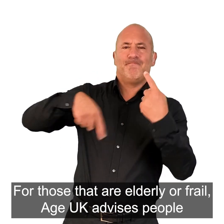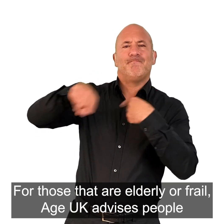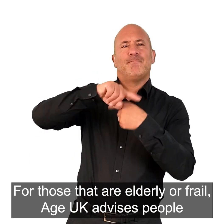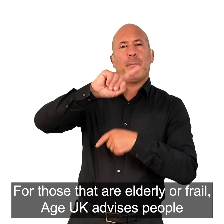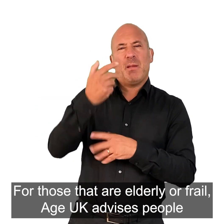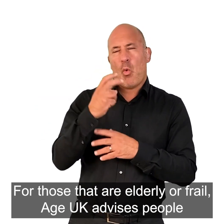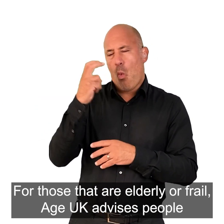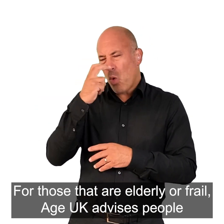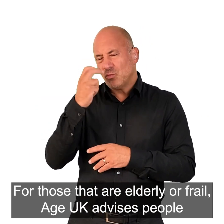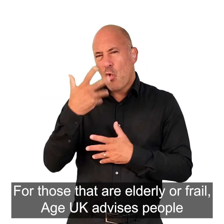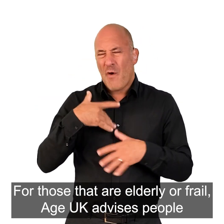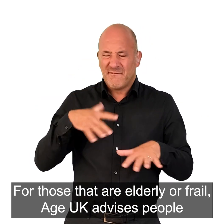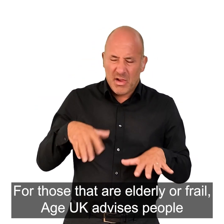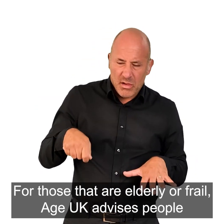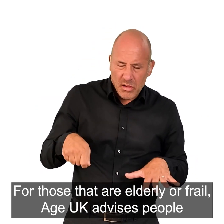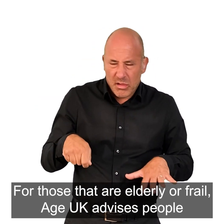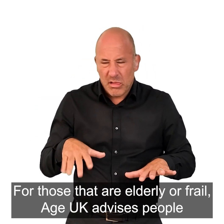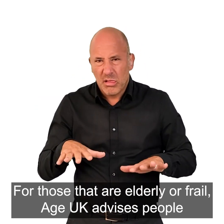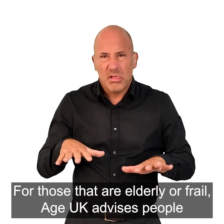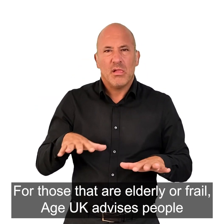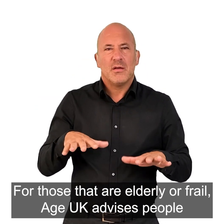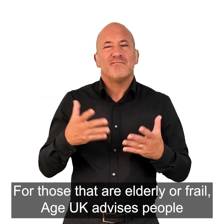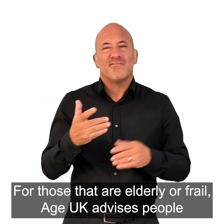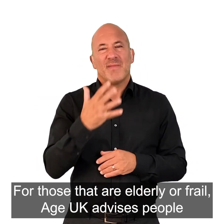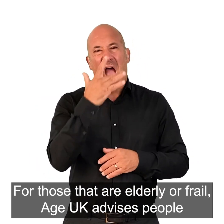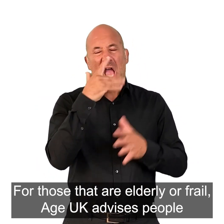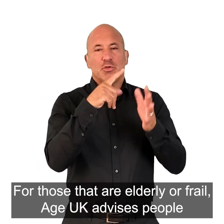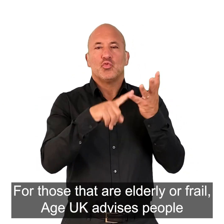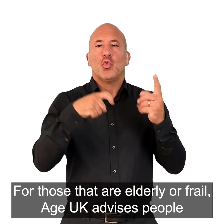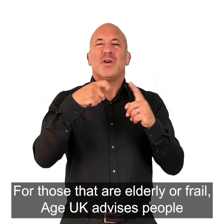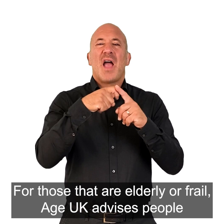For those that are elderly or frail, Age UK advises people